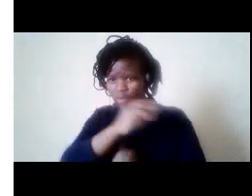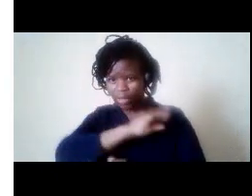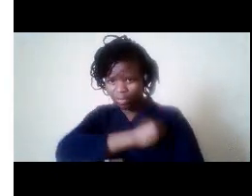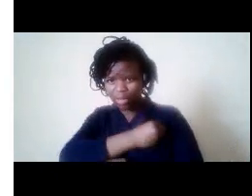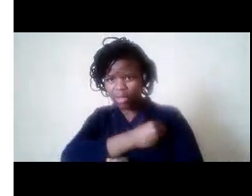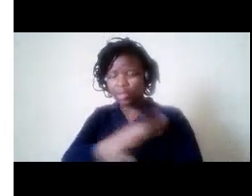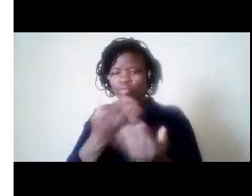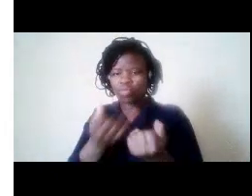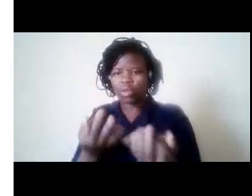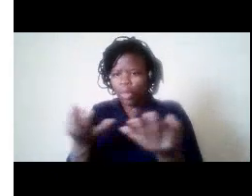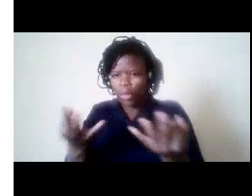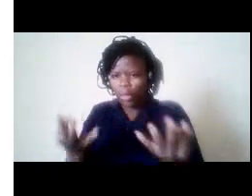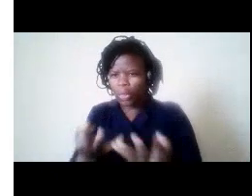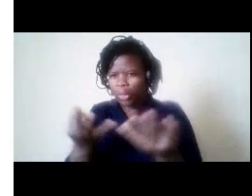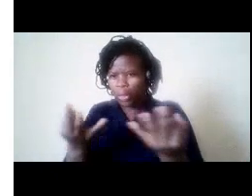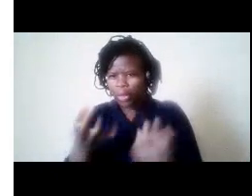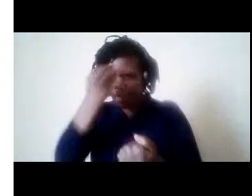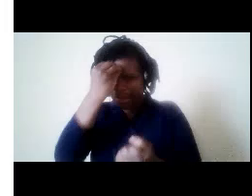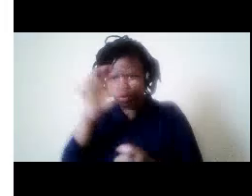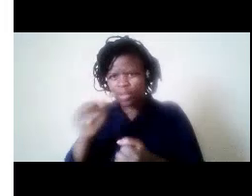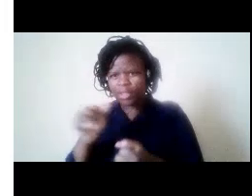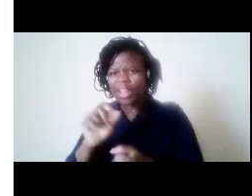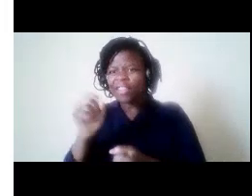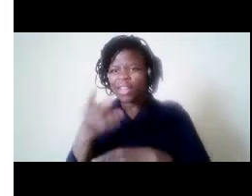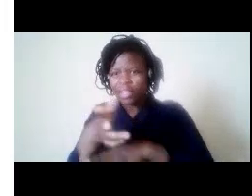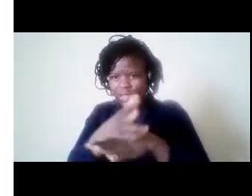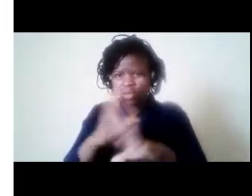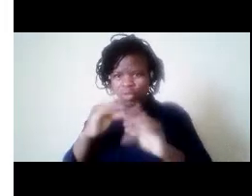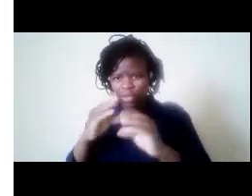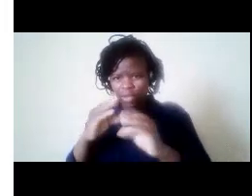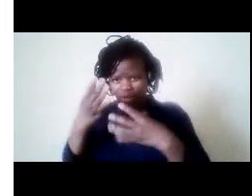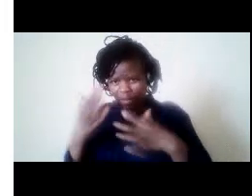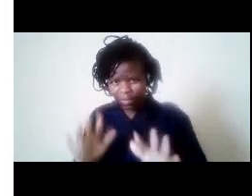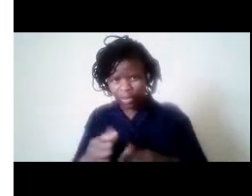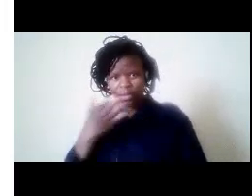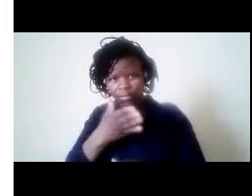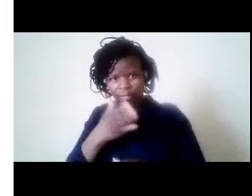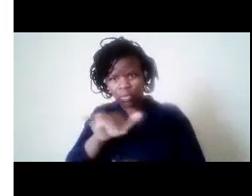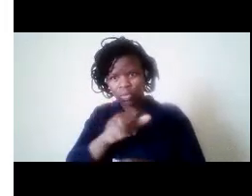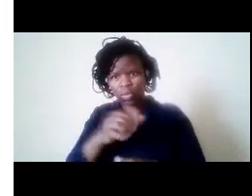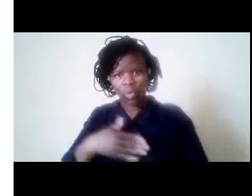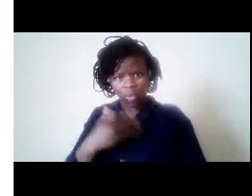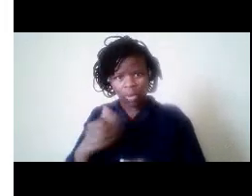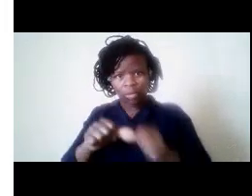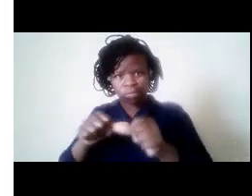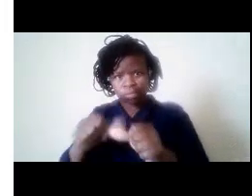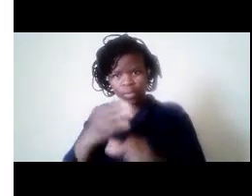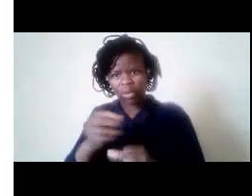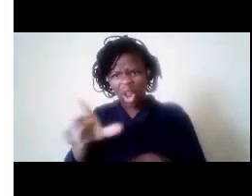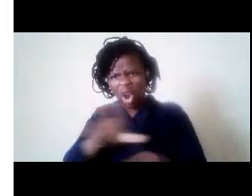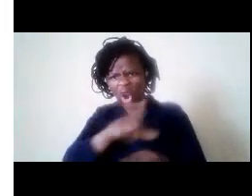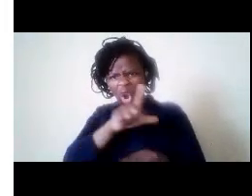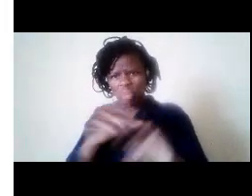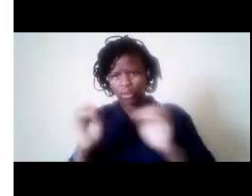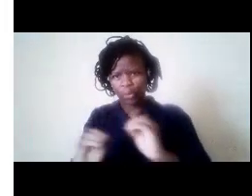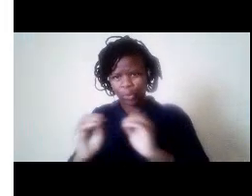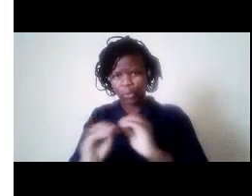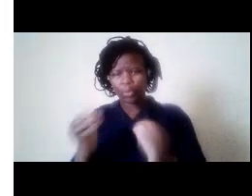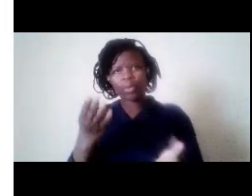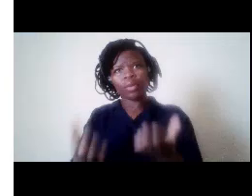Dr. Suna spoke about. And this is the one I want us to go through. It's not too long. It's about